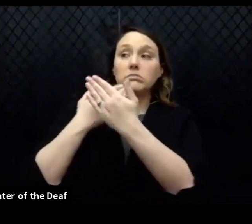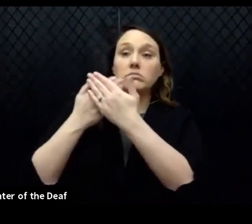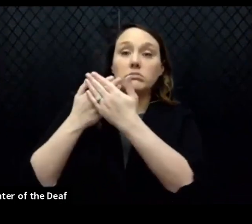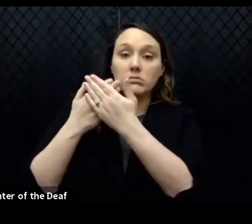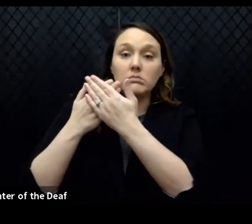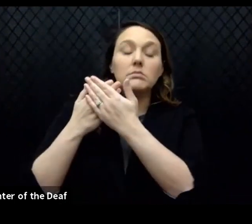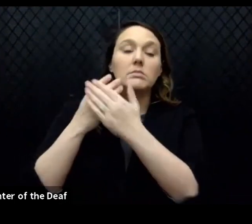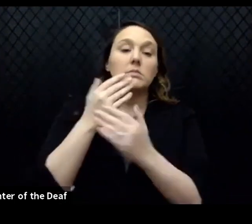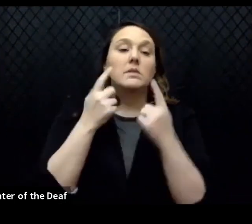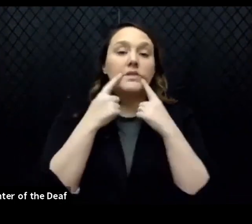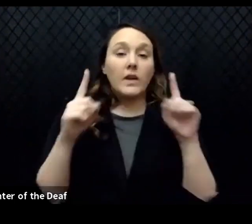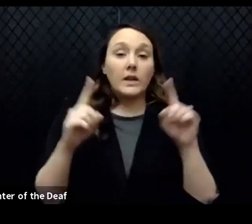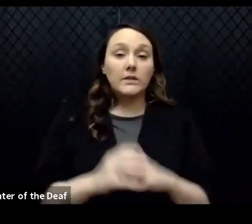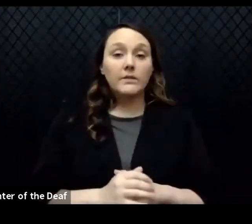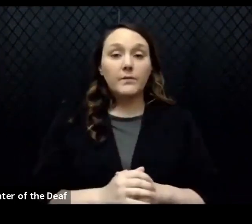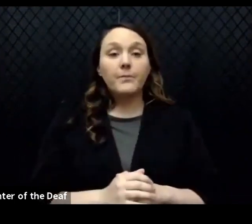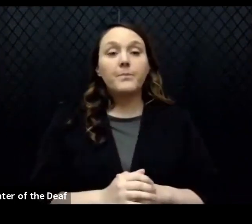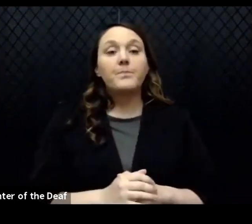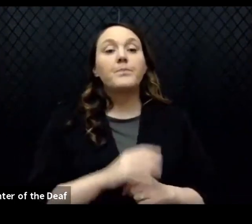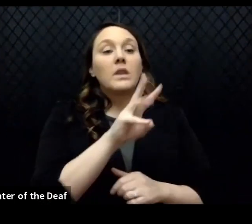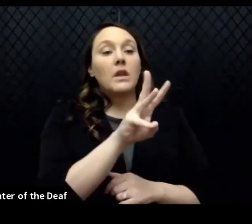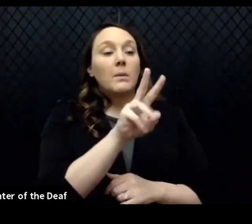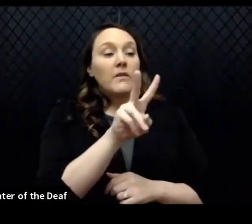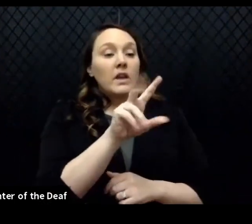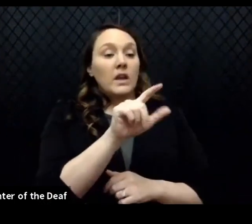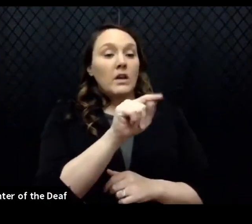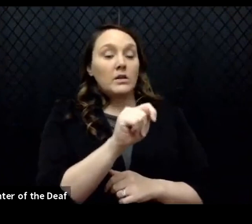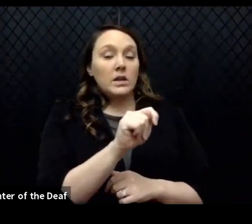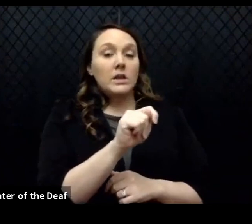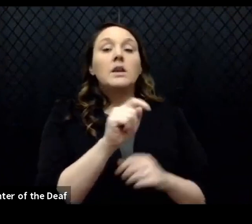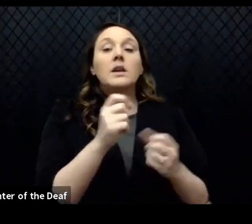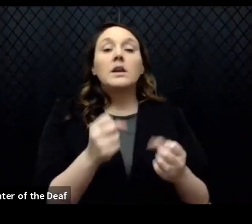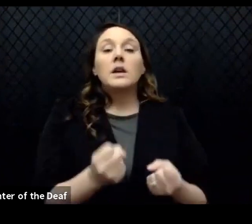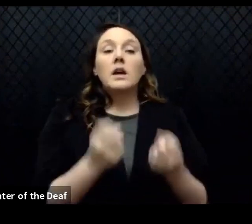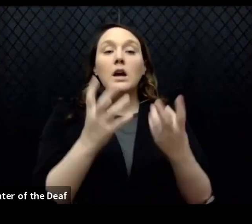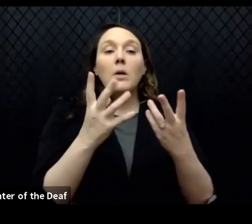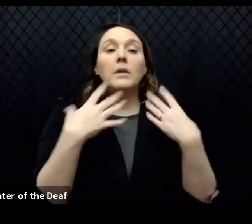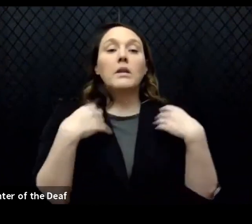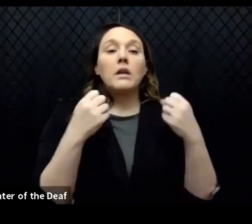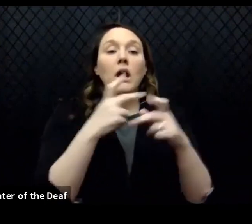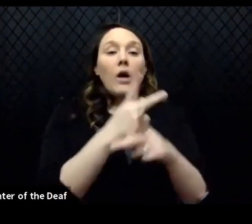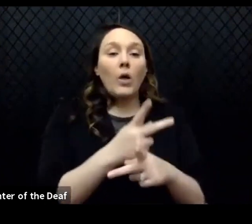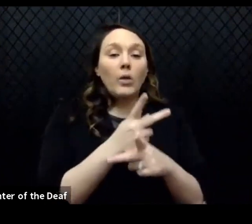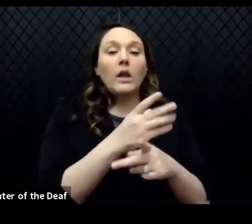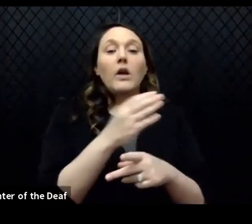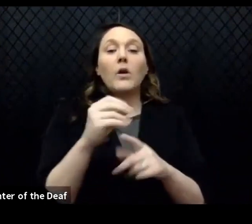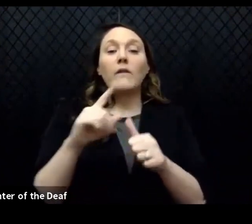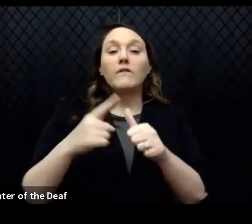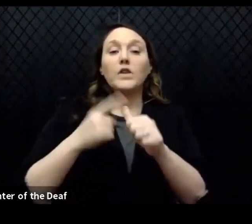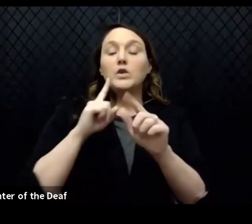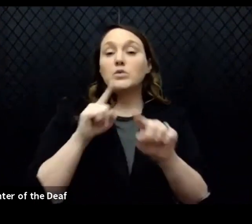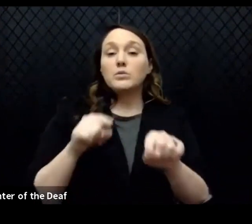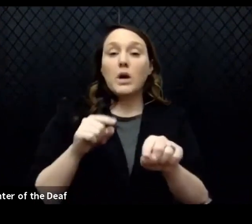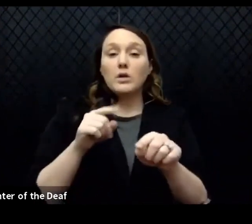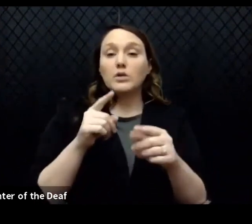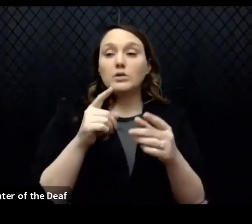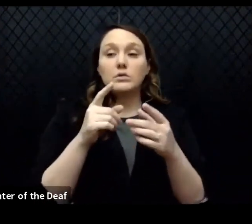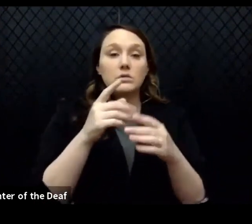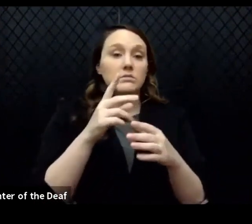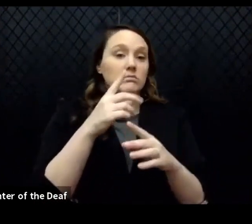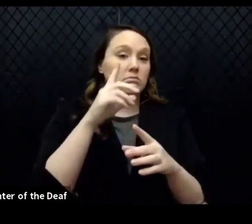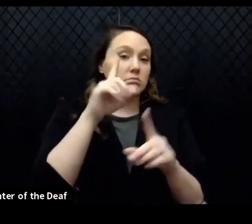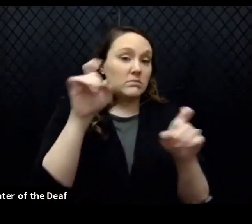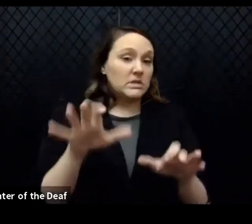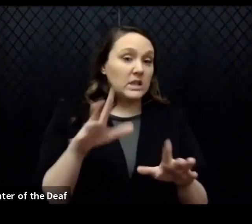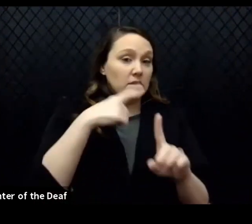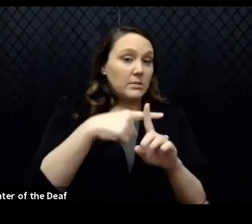From WBLT, how many healthcare and first responders have been tested positive? That is not data that we track or report